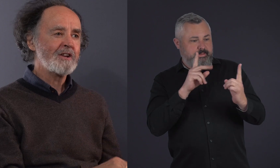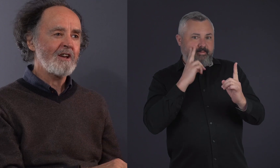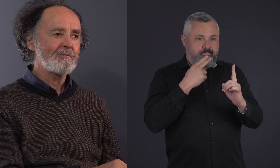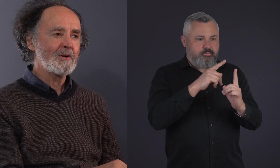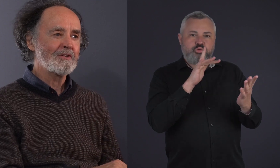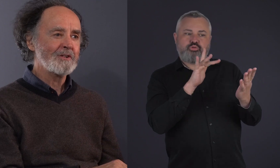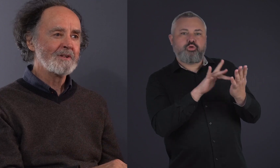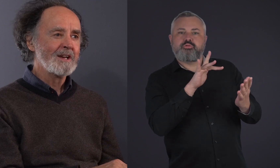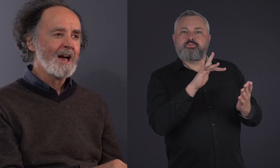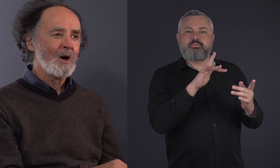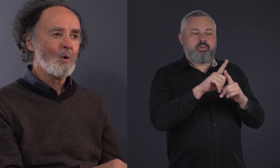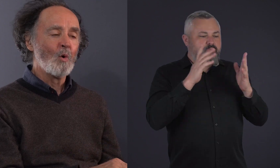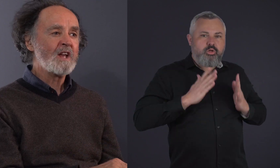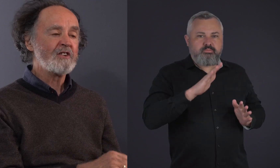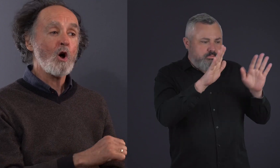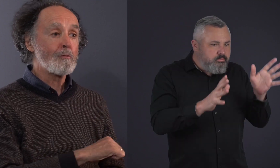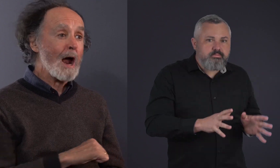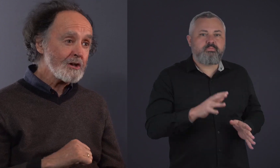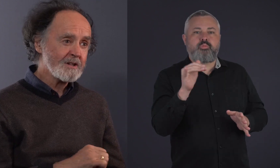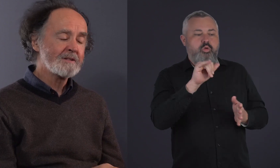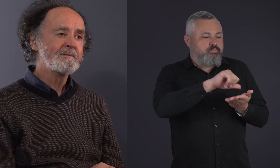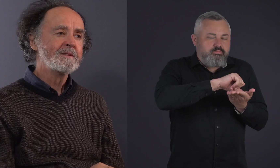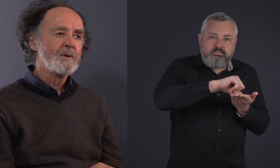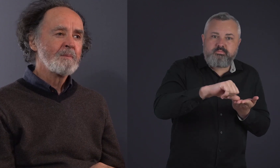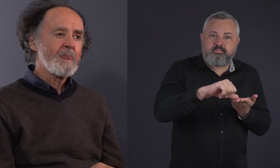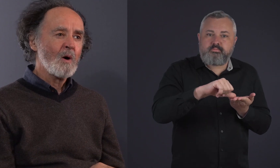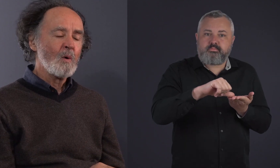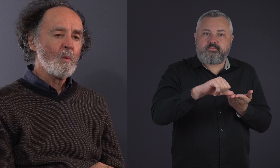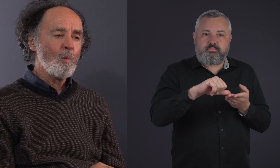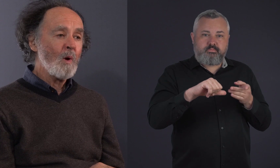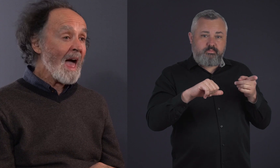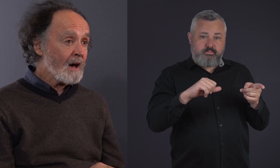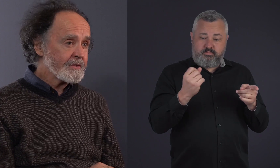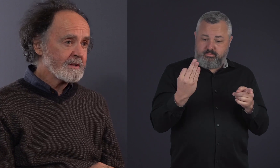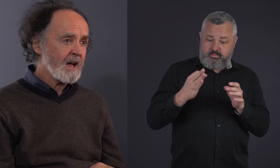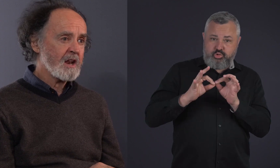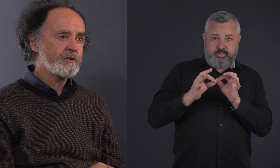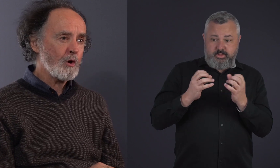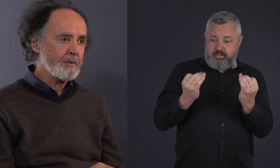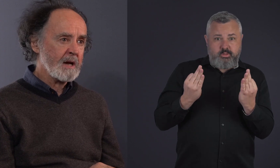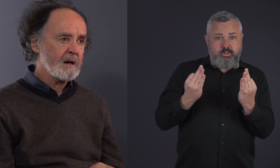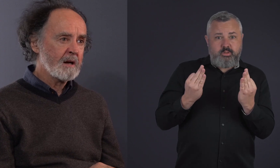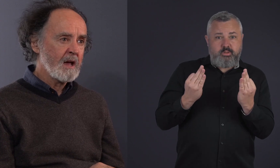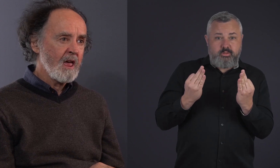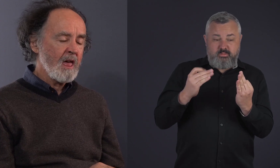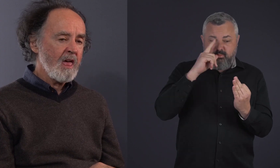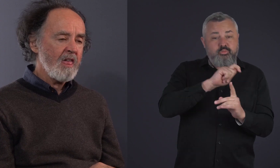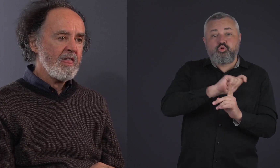deaf person or does an operation without an interpreter,